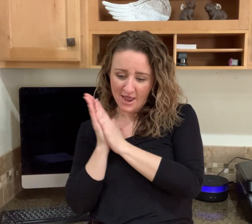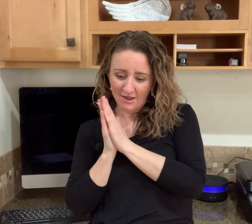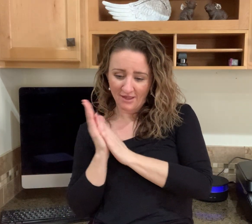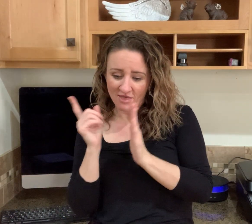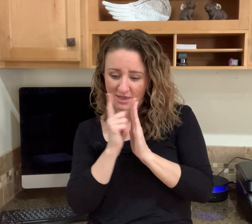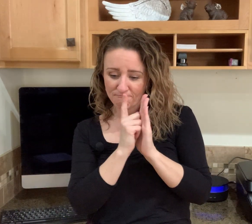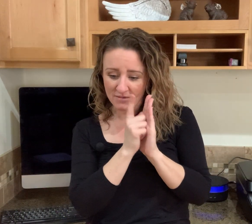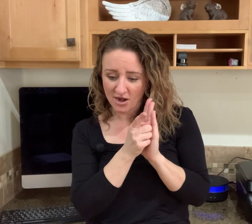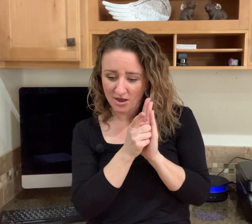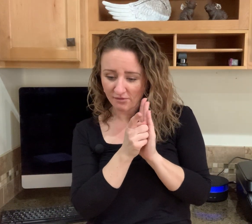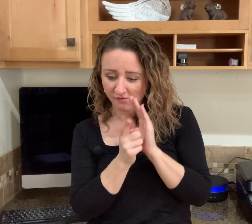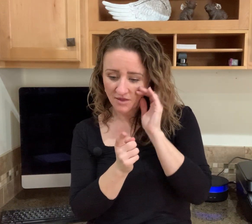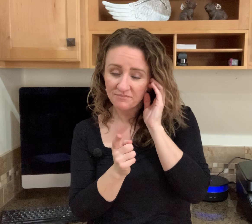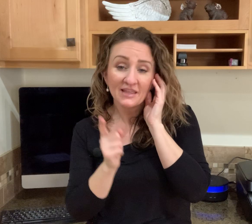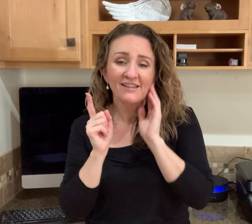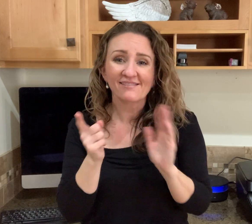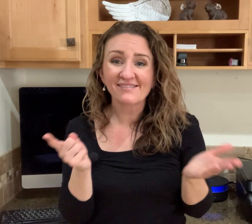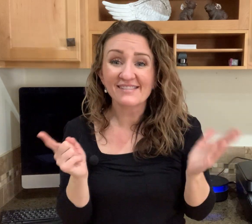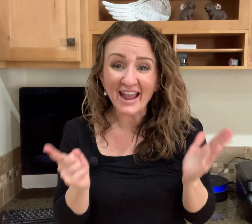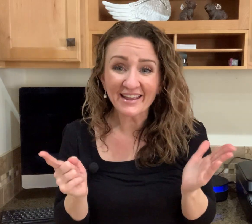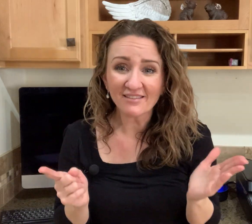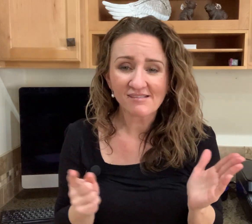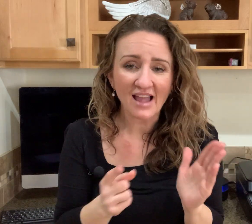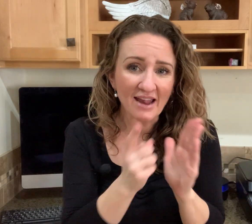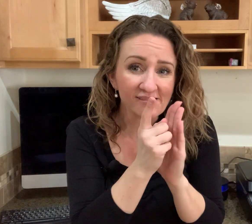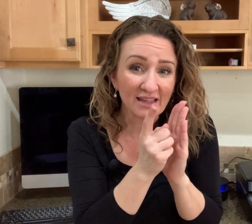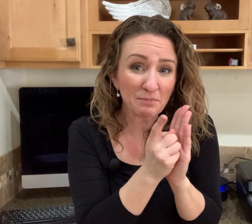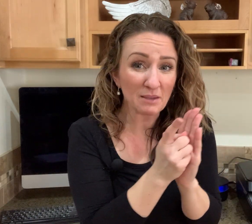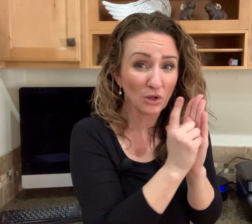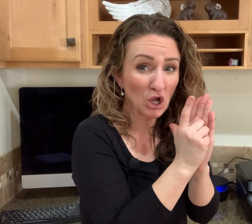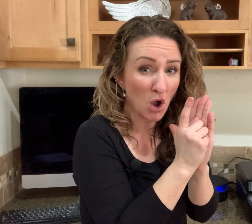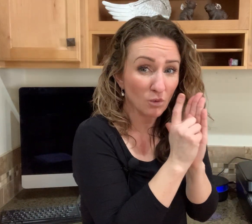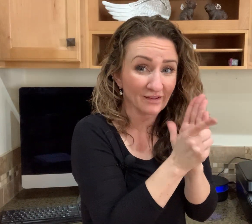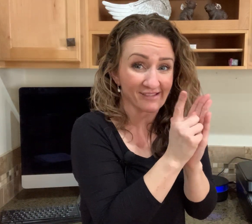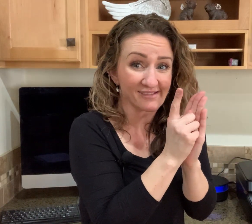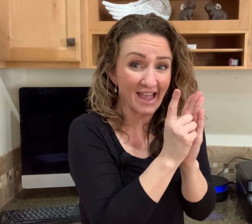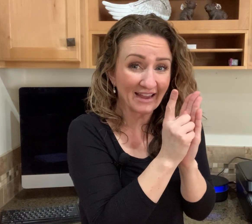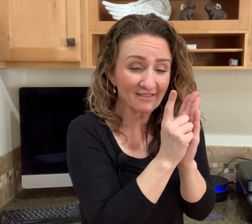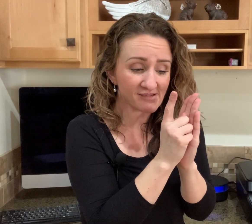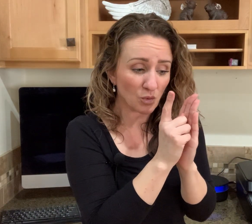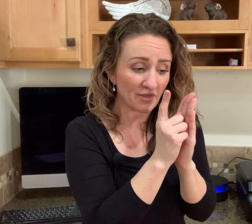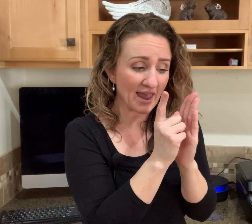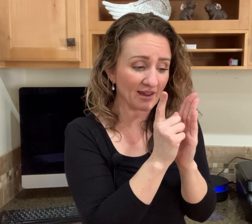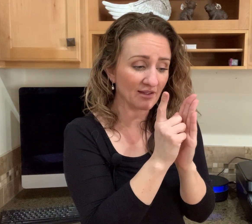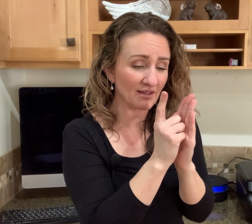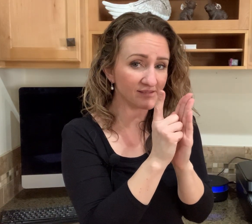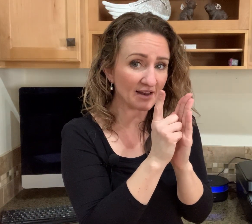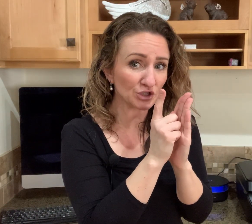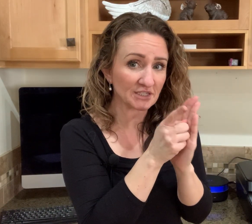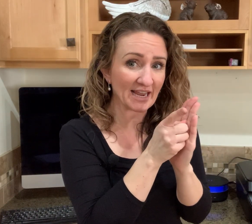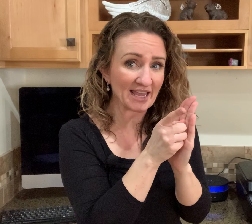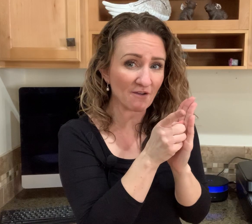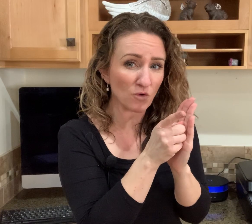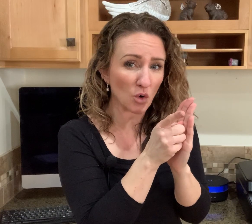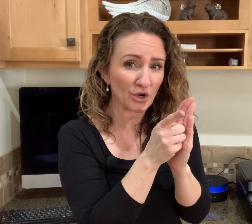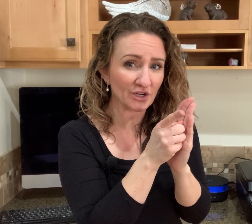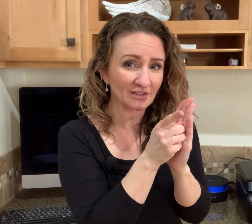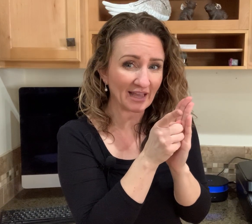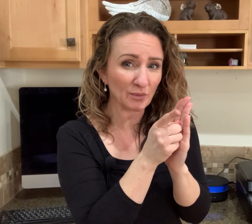Okay, and then minutes. Seconds, I see people go seconds where they, instead of just ticking it forward like we do